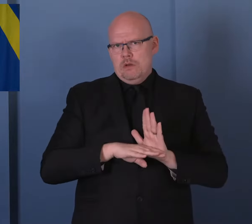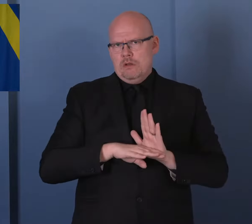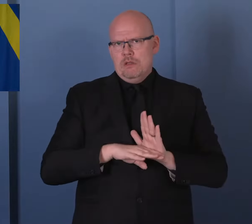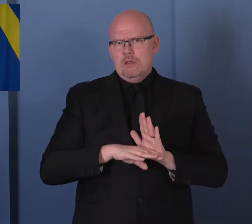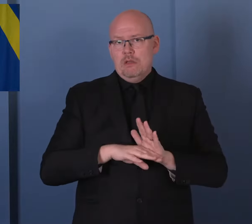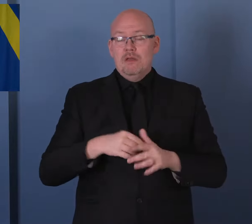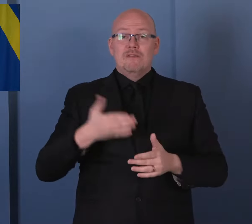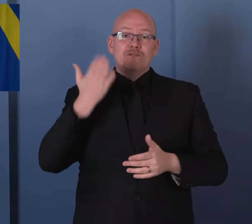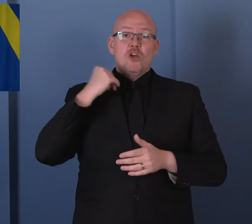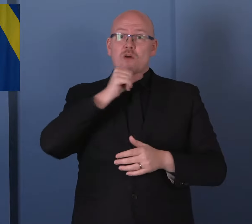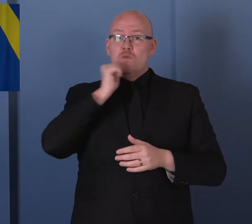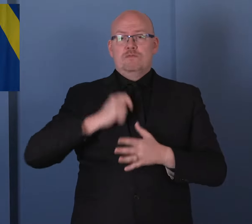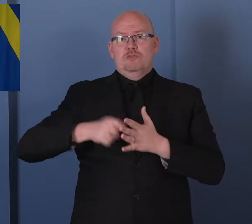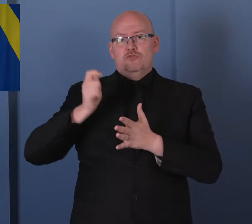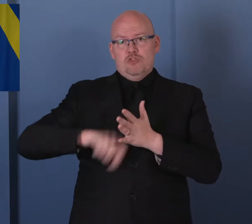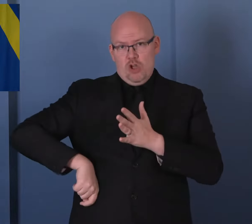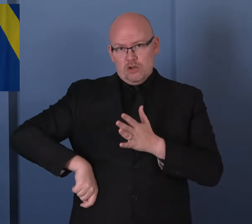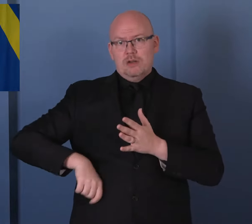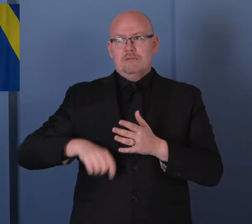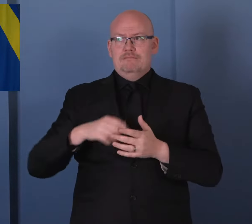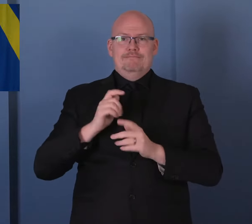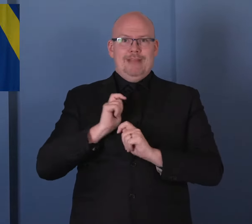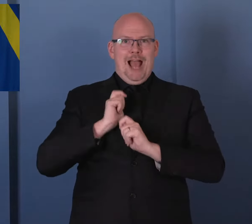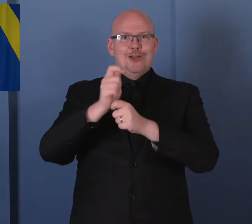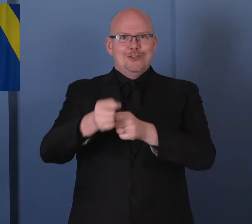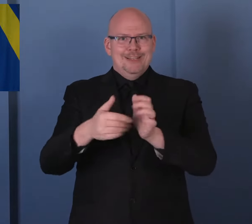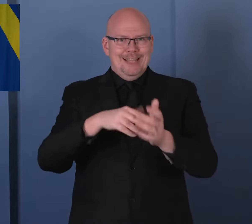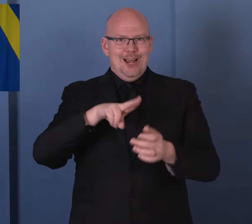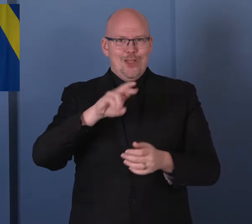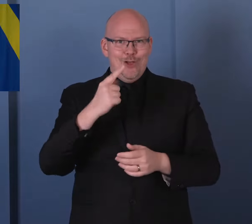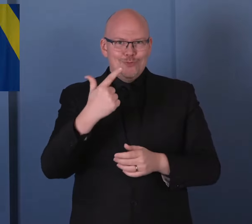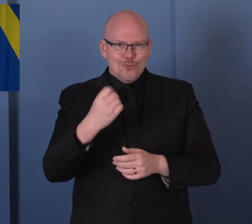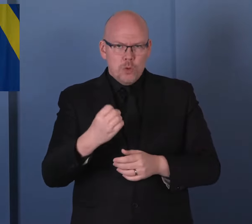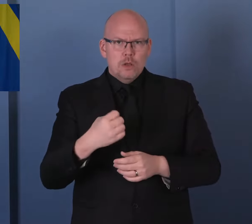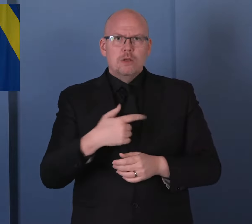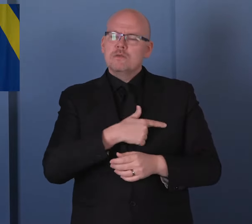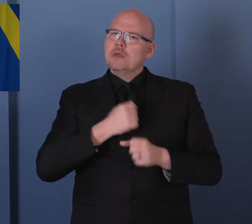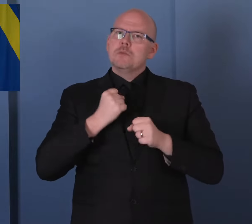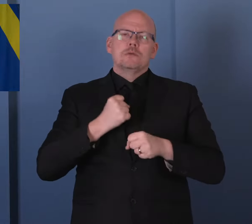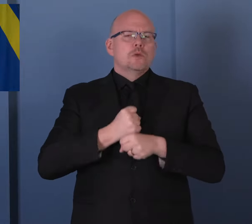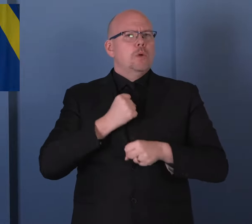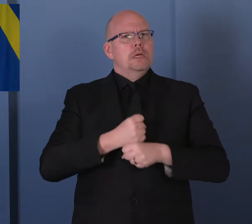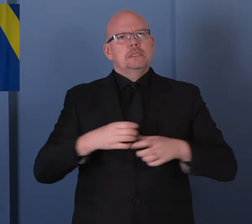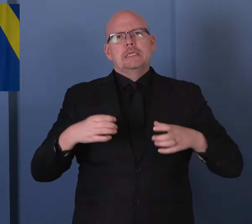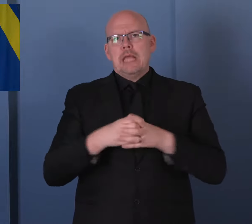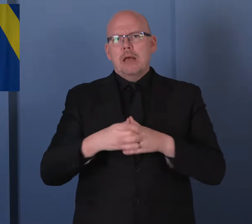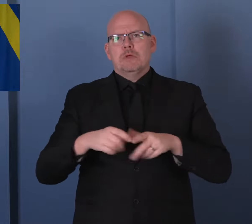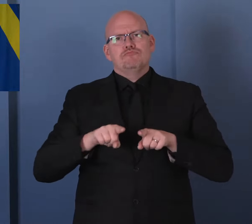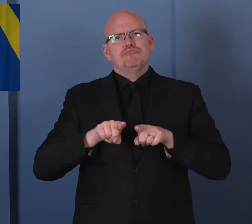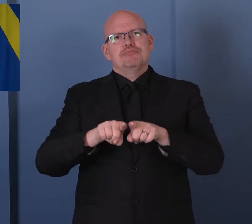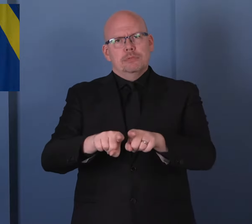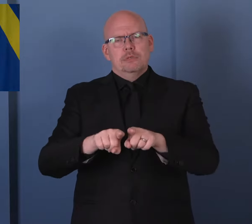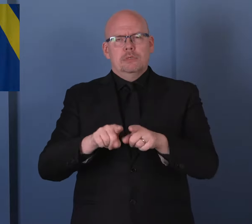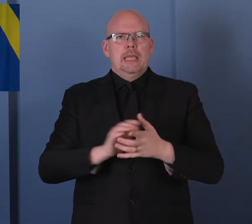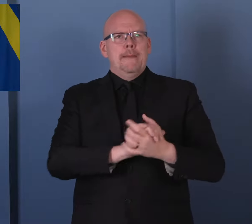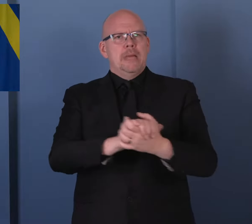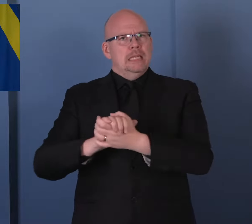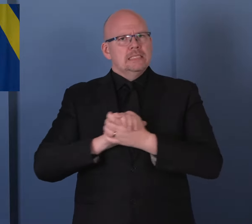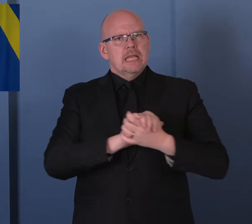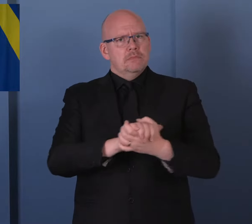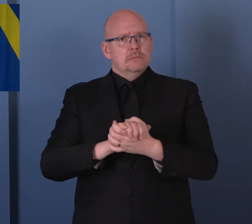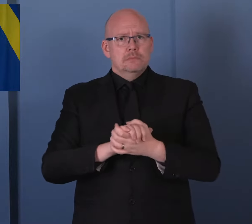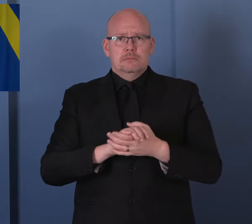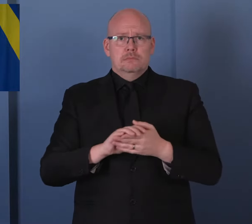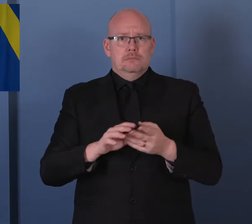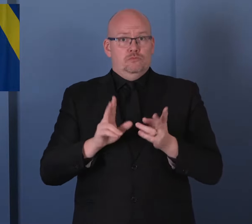our common path to join NATO. This journey must be made hand in hand and in a common accord, just